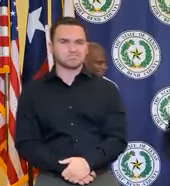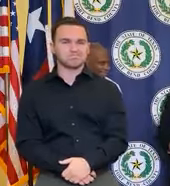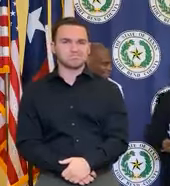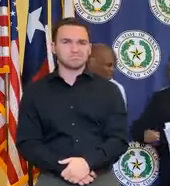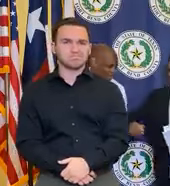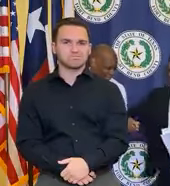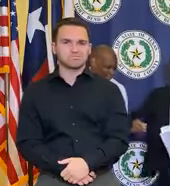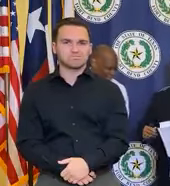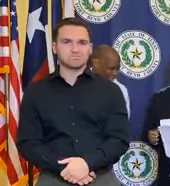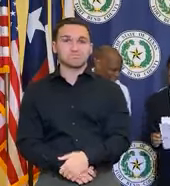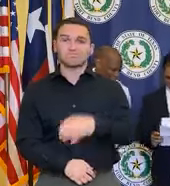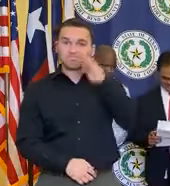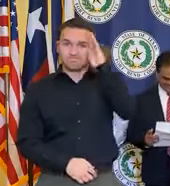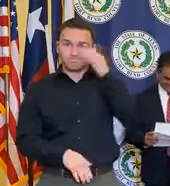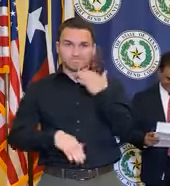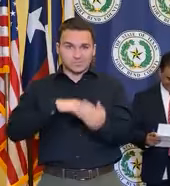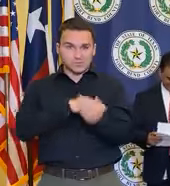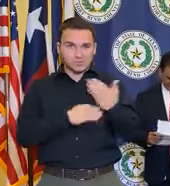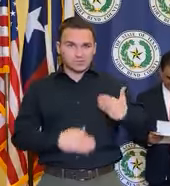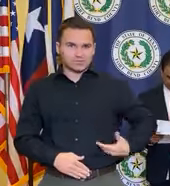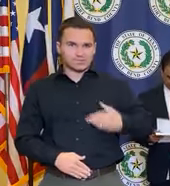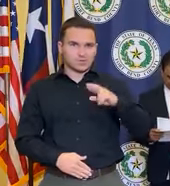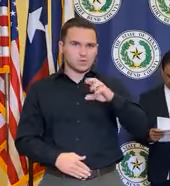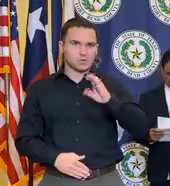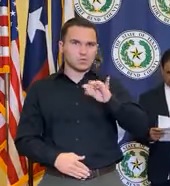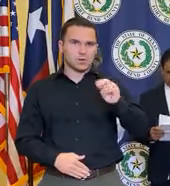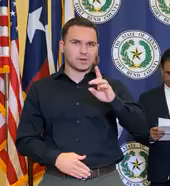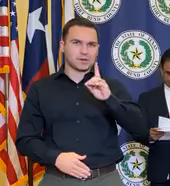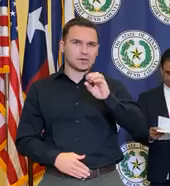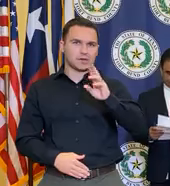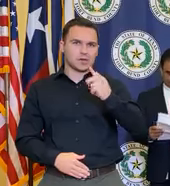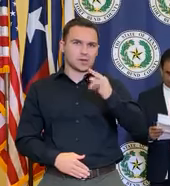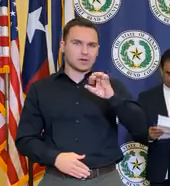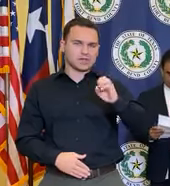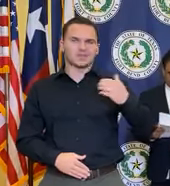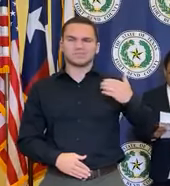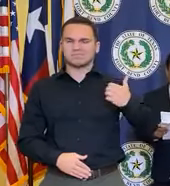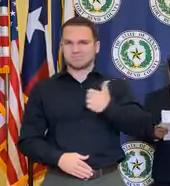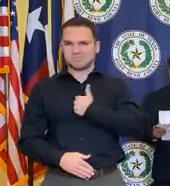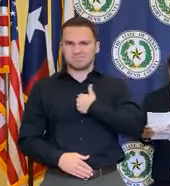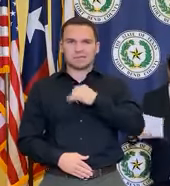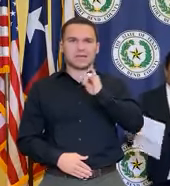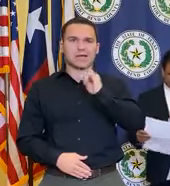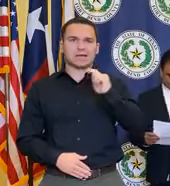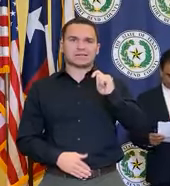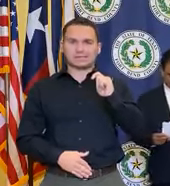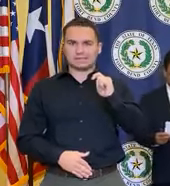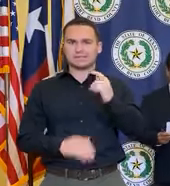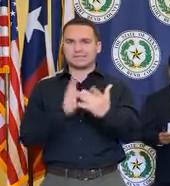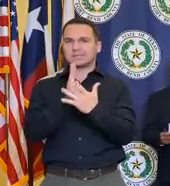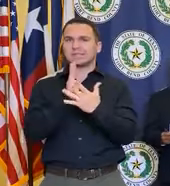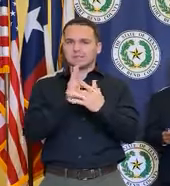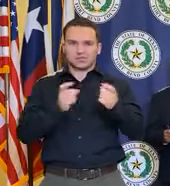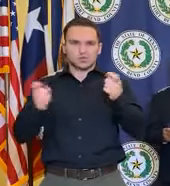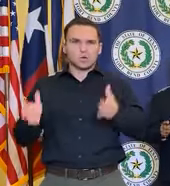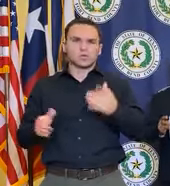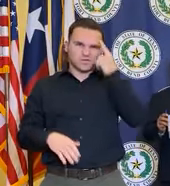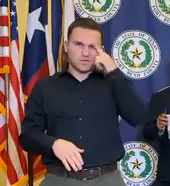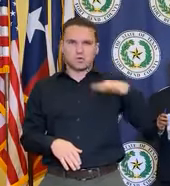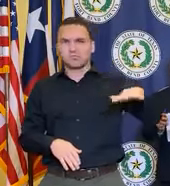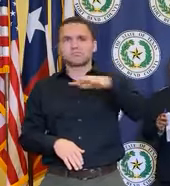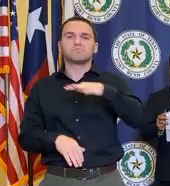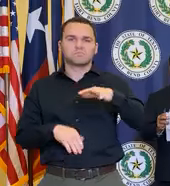you. And good morning. My name is Robin Dowdy. I'm the IT Director, CIO here for Fort Bend County. And I want